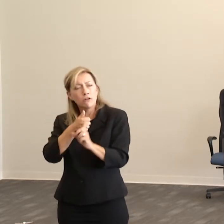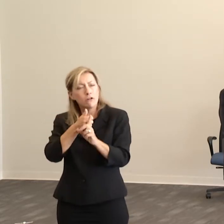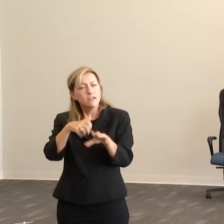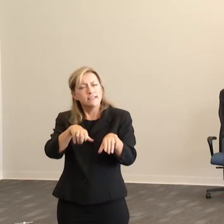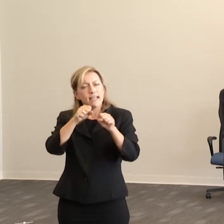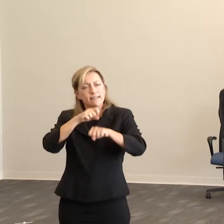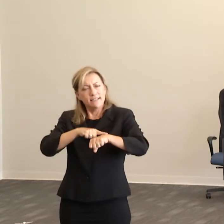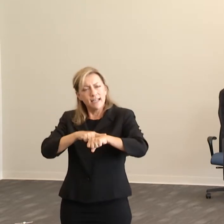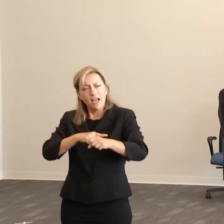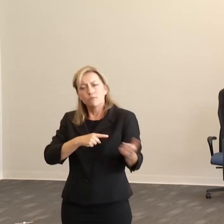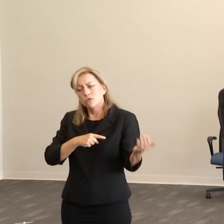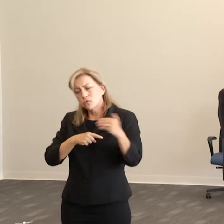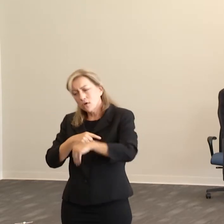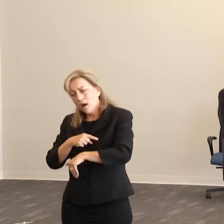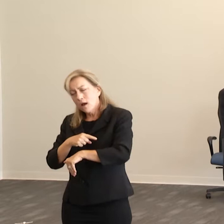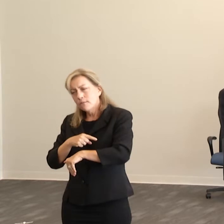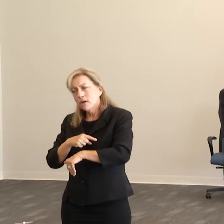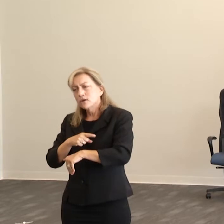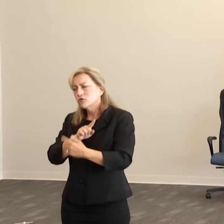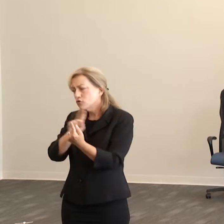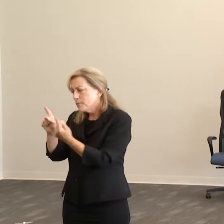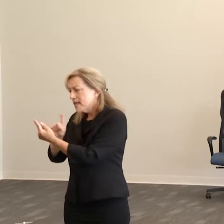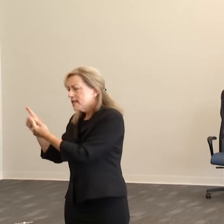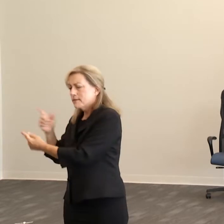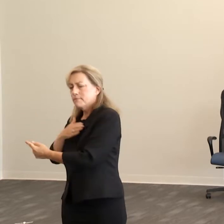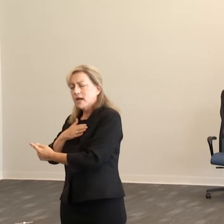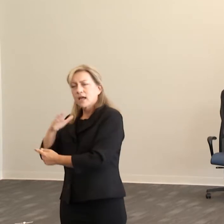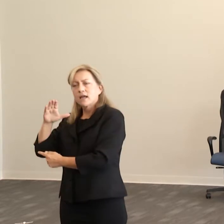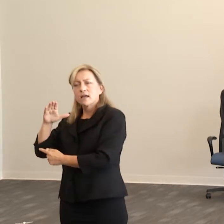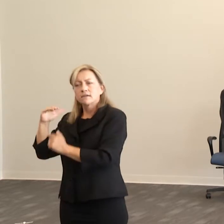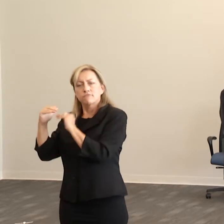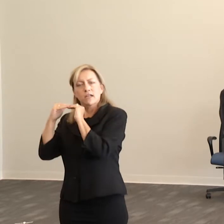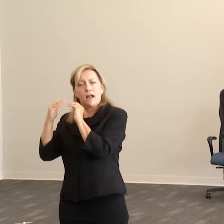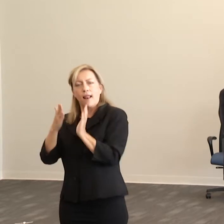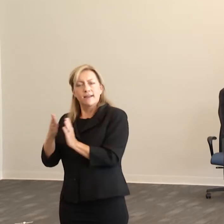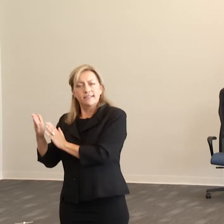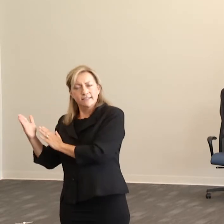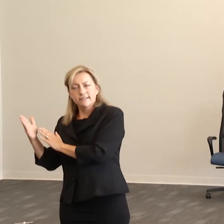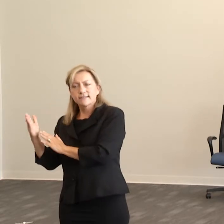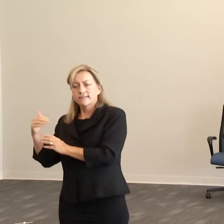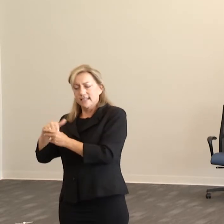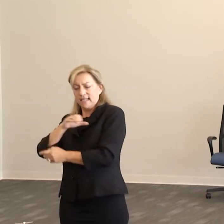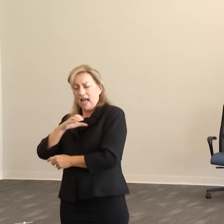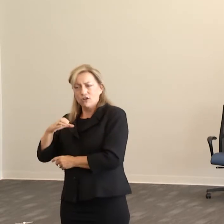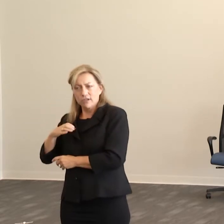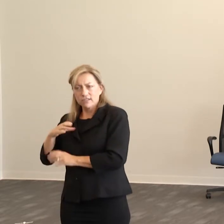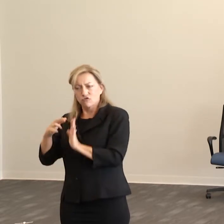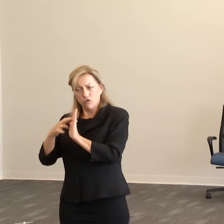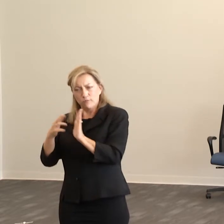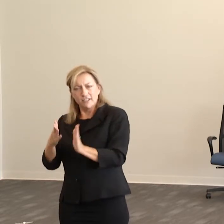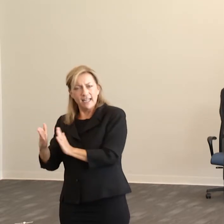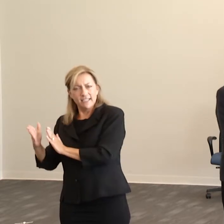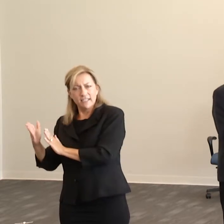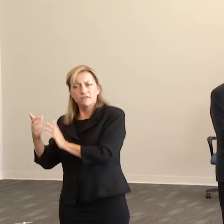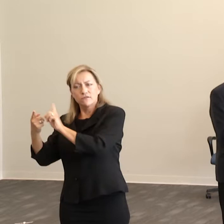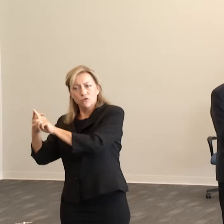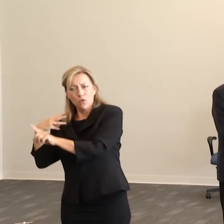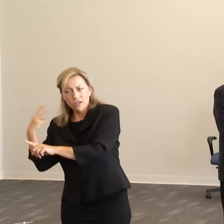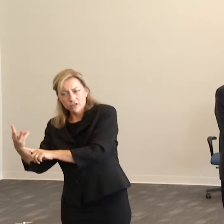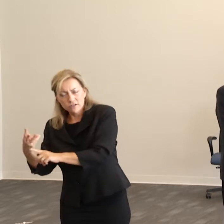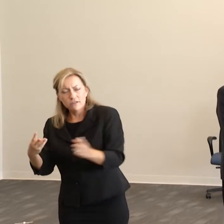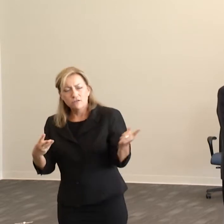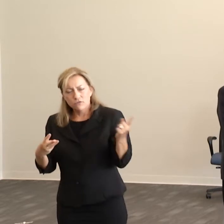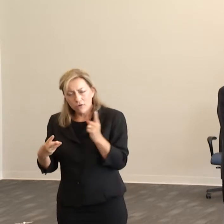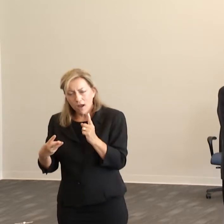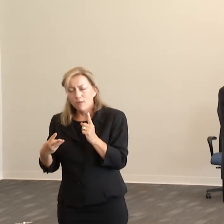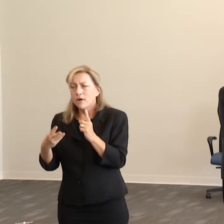here, my colleagues who are in Congress and others. I guess I'll